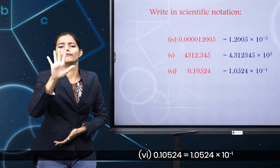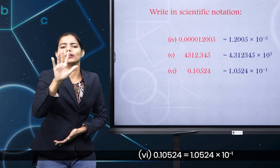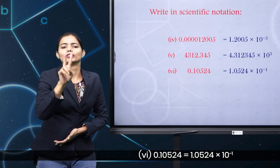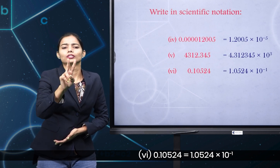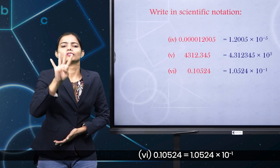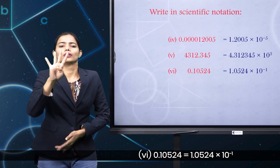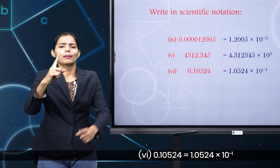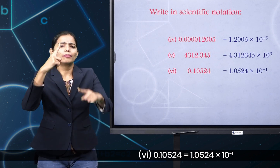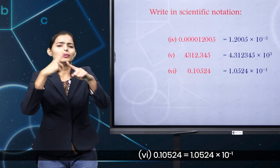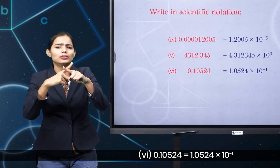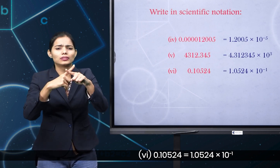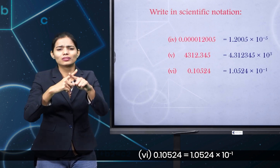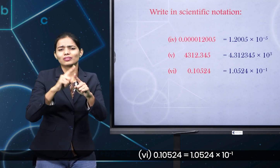1.0524 into 10 power minus 1.